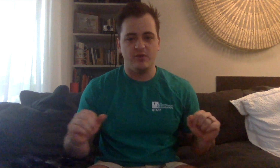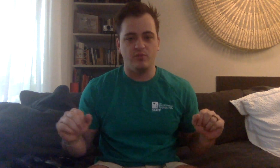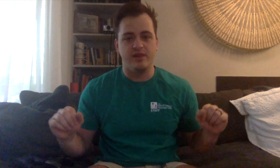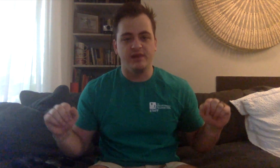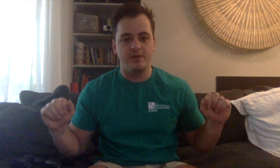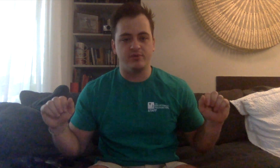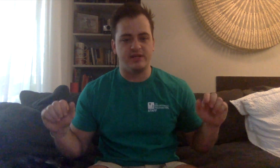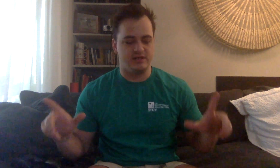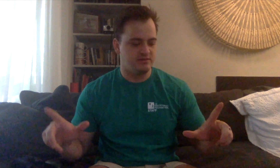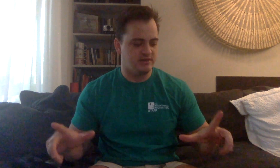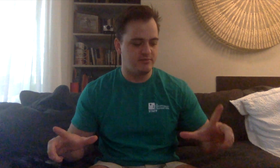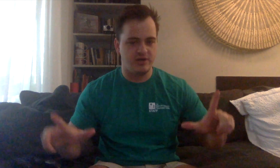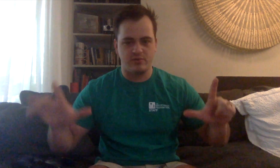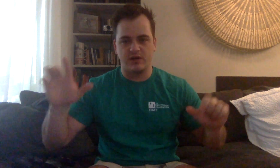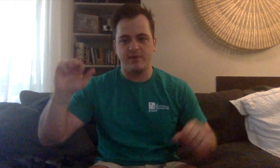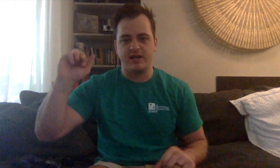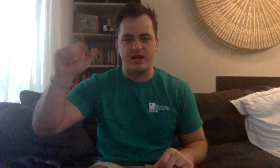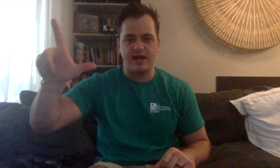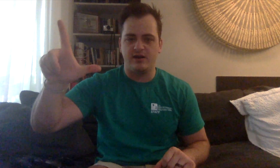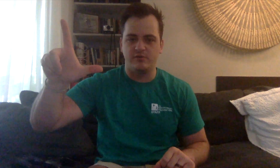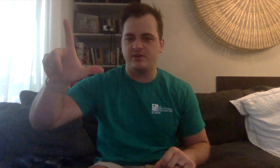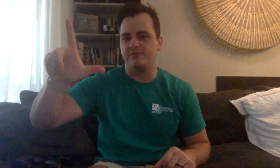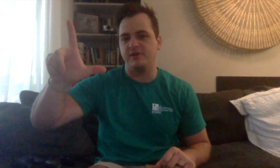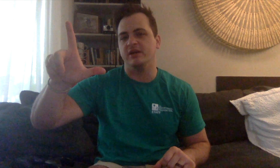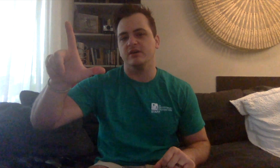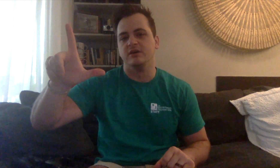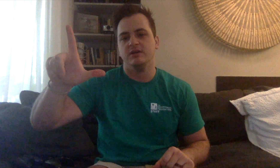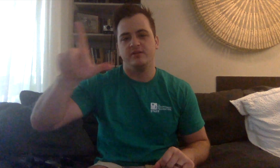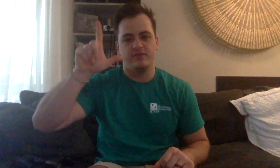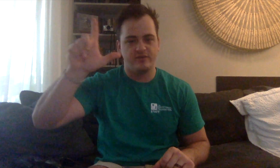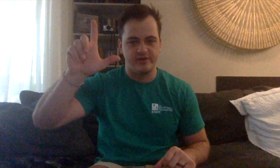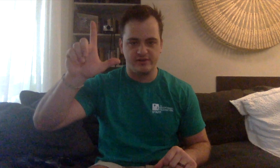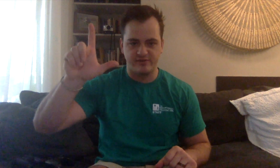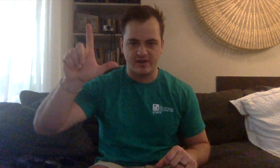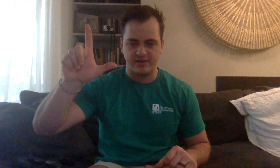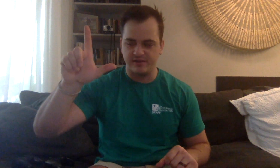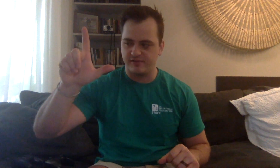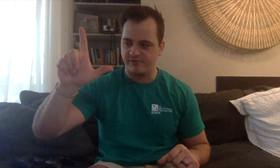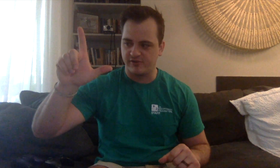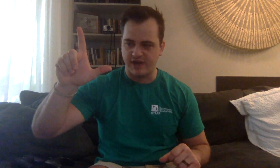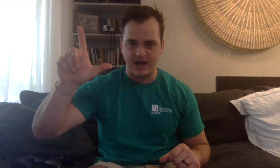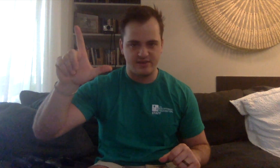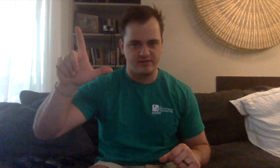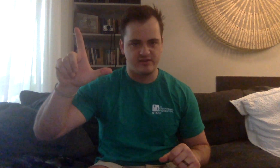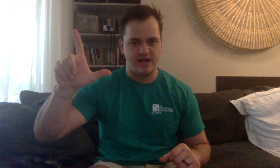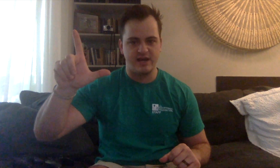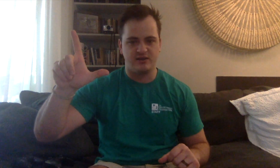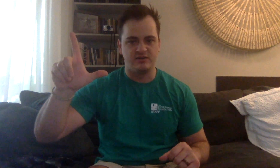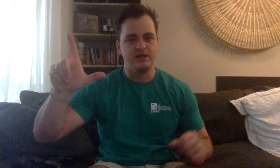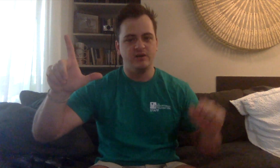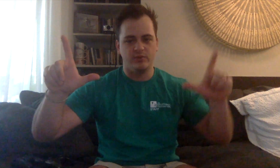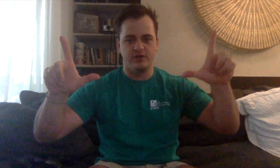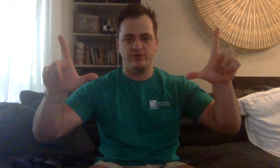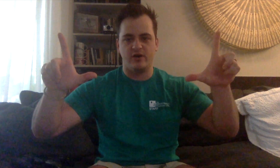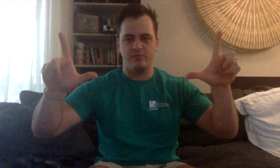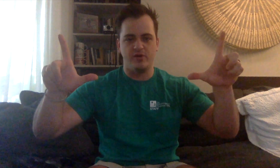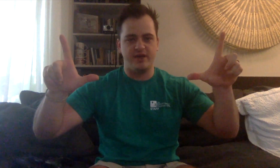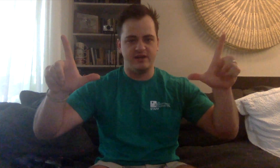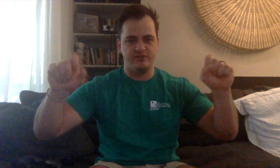with liberty. Liberty, we're going to make an L with your finger. This is for sign, this is an L. We're going to do it on both hands. Here's